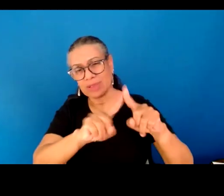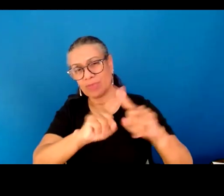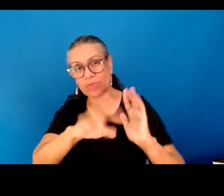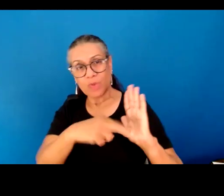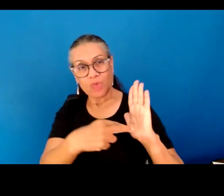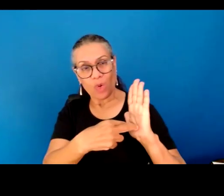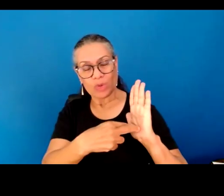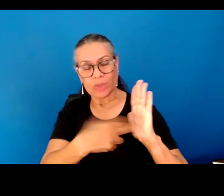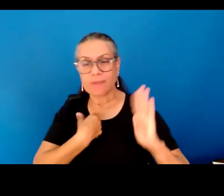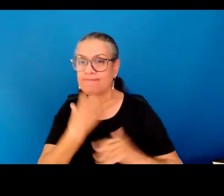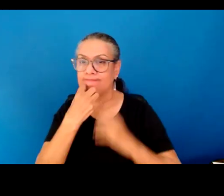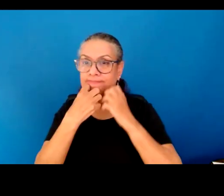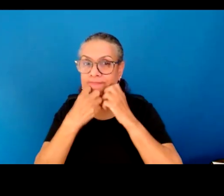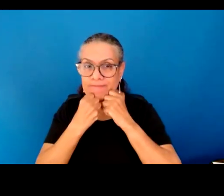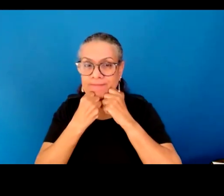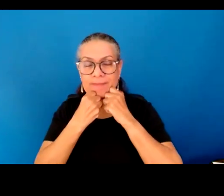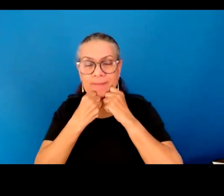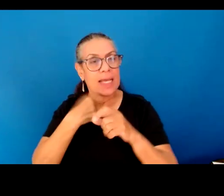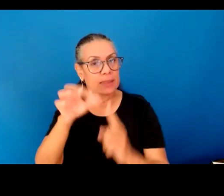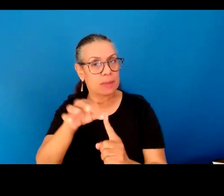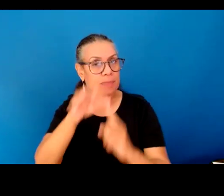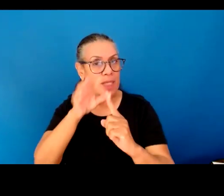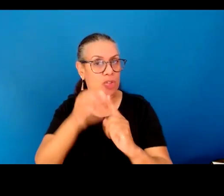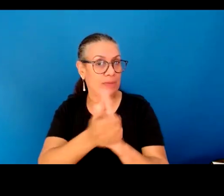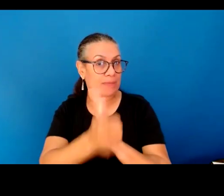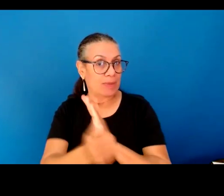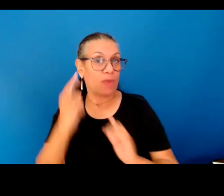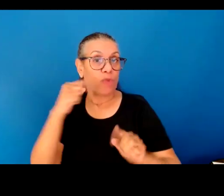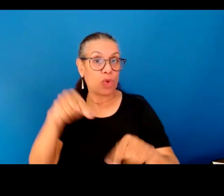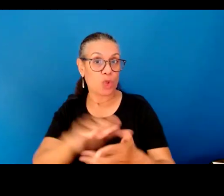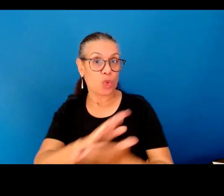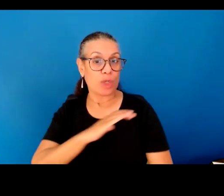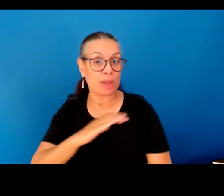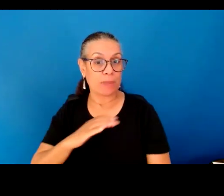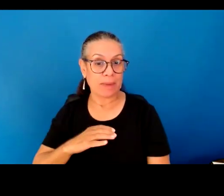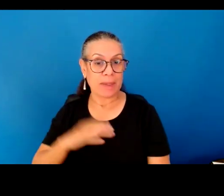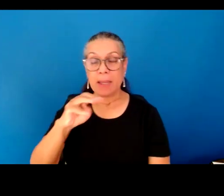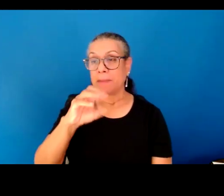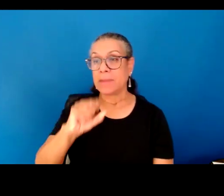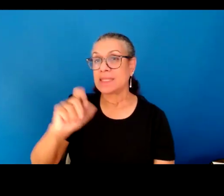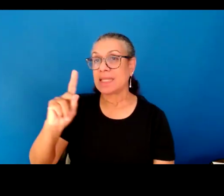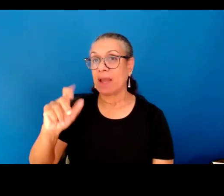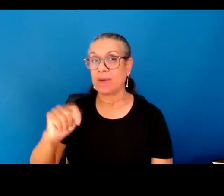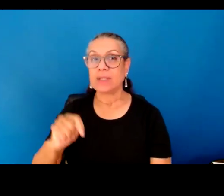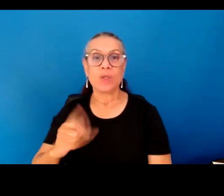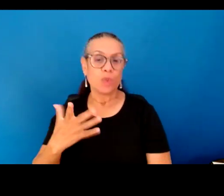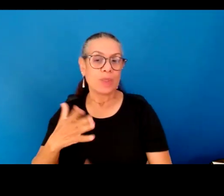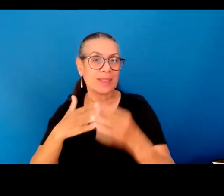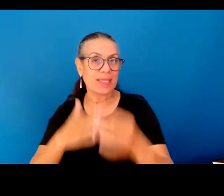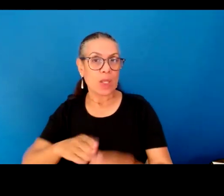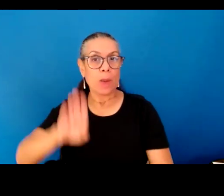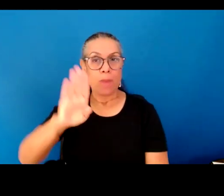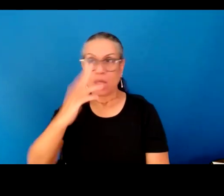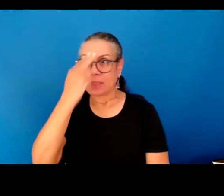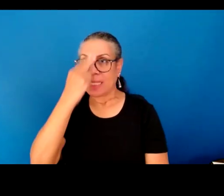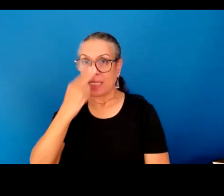personal connection and unique expertise to the committee. Ms. Scarrett was head of Boston Latin School, guiding the school through